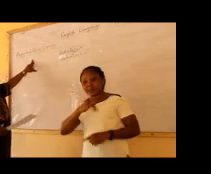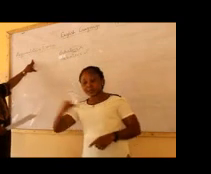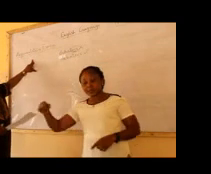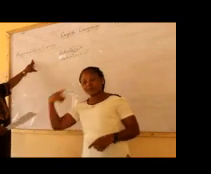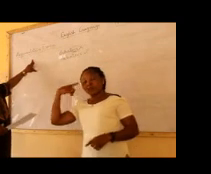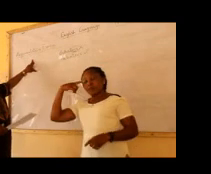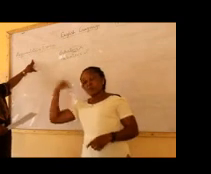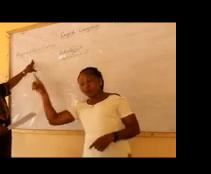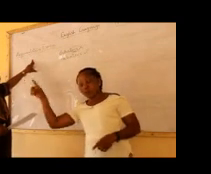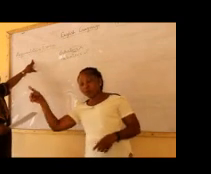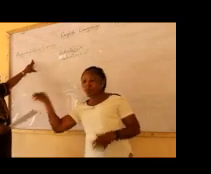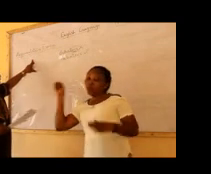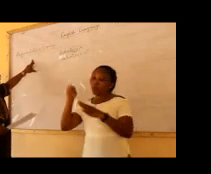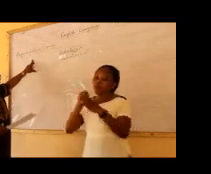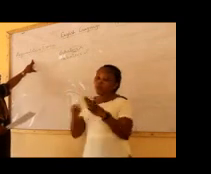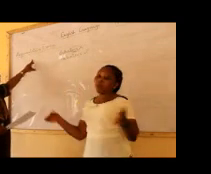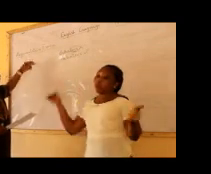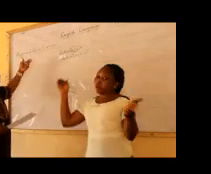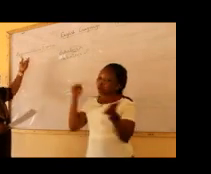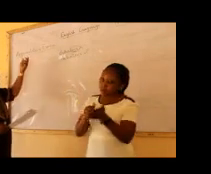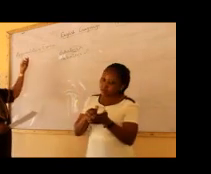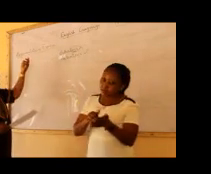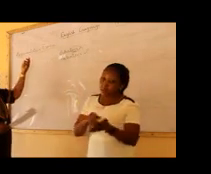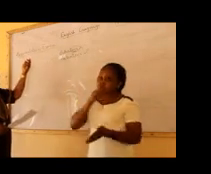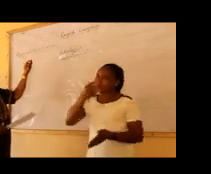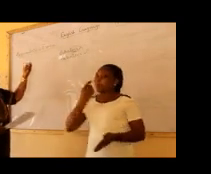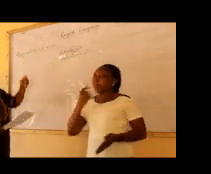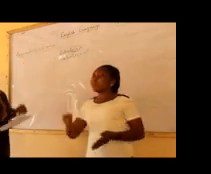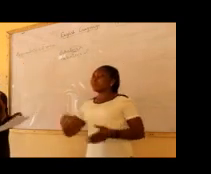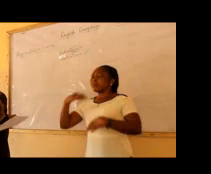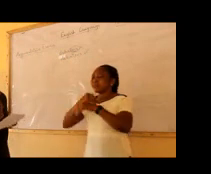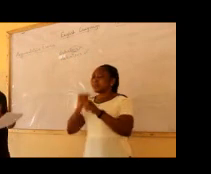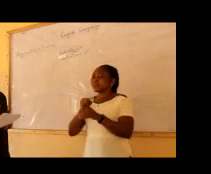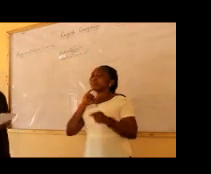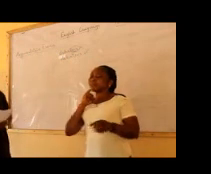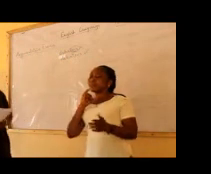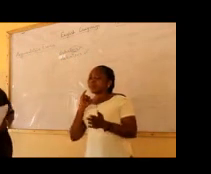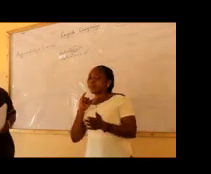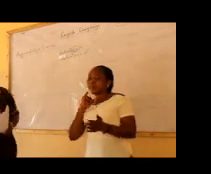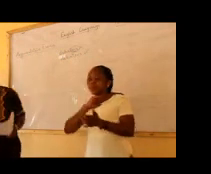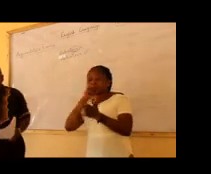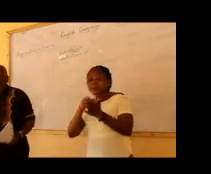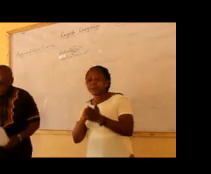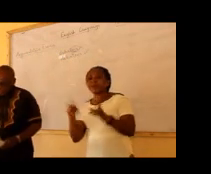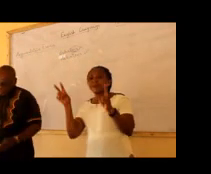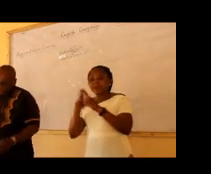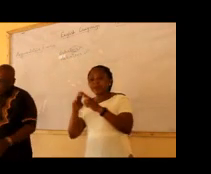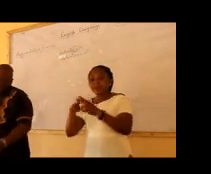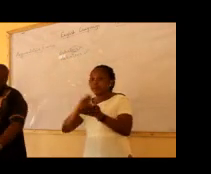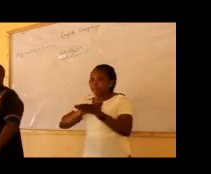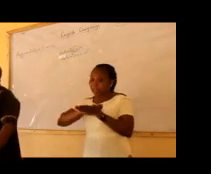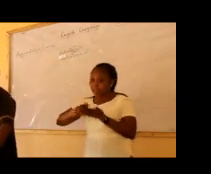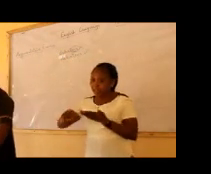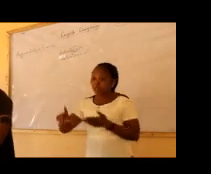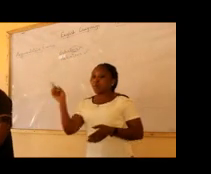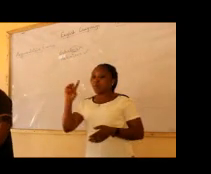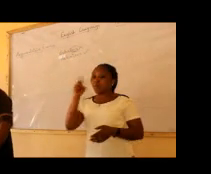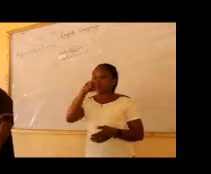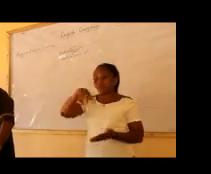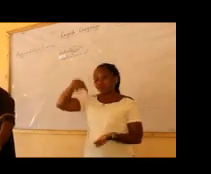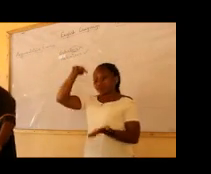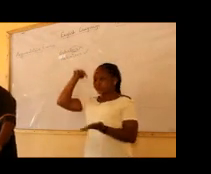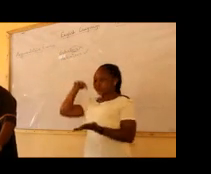clear where you stand. And so,